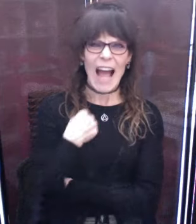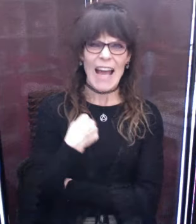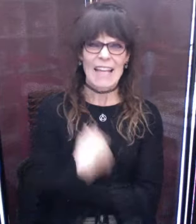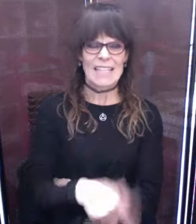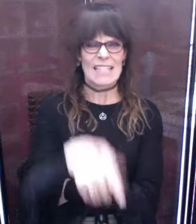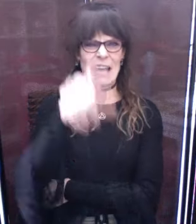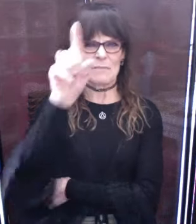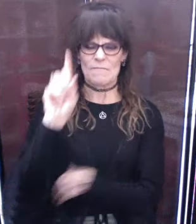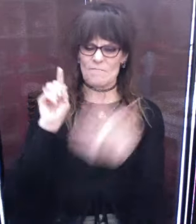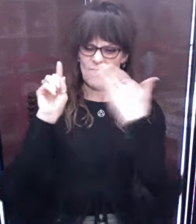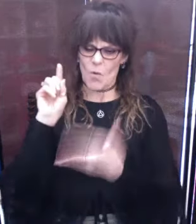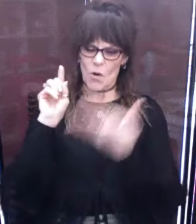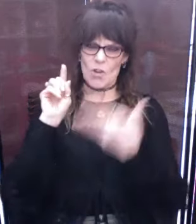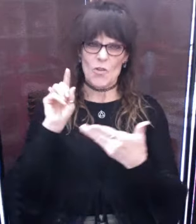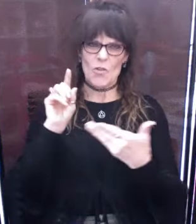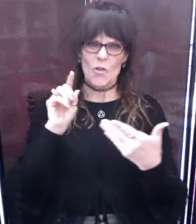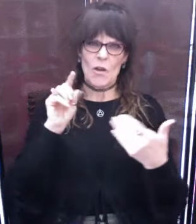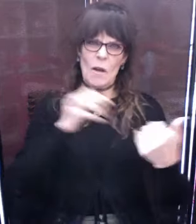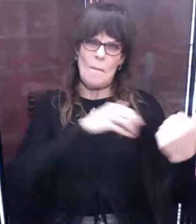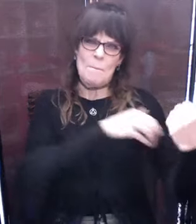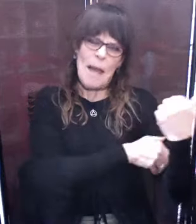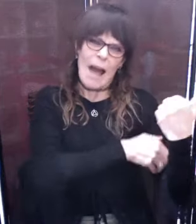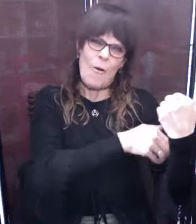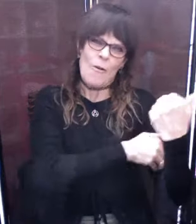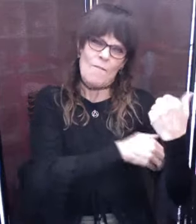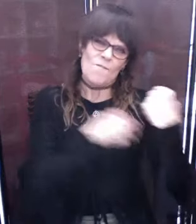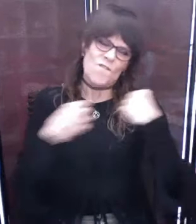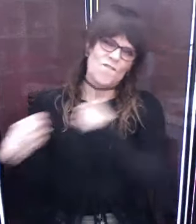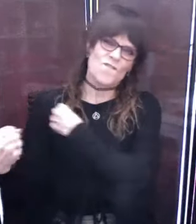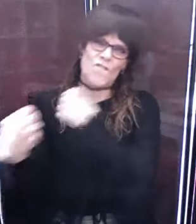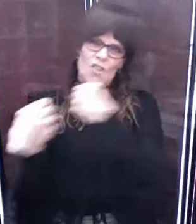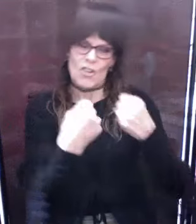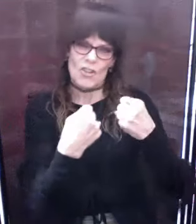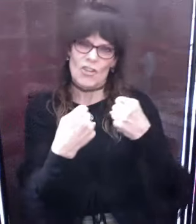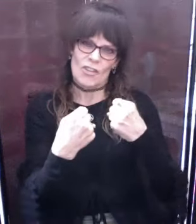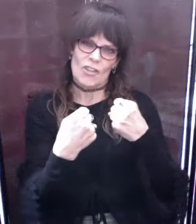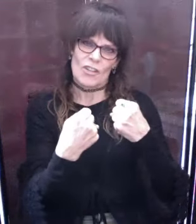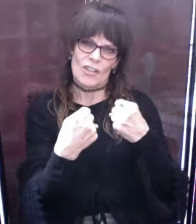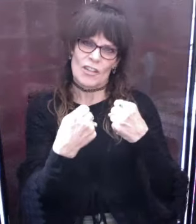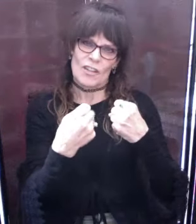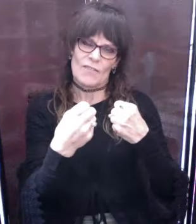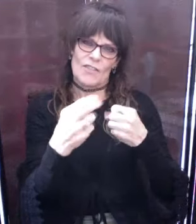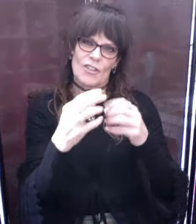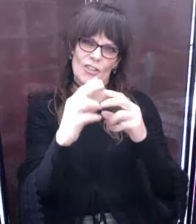of the Almighty God of the universe. And then it hit me. Well, shit, I am too.